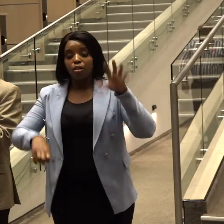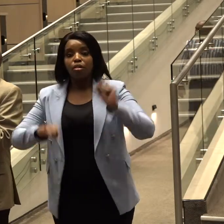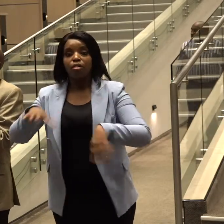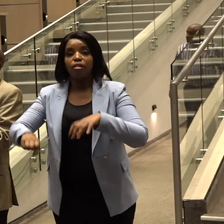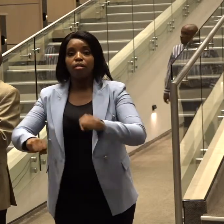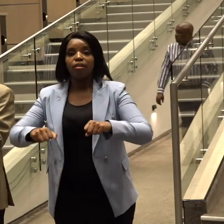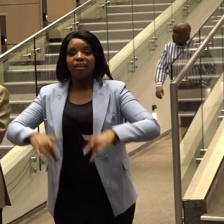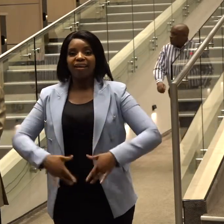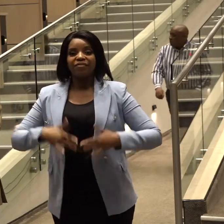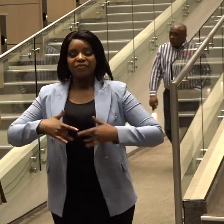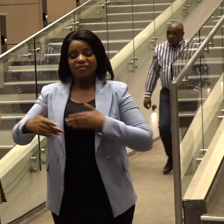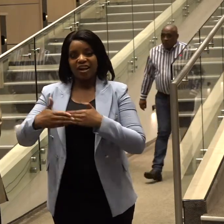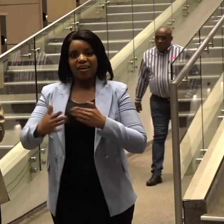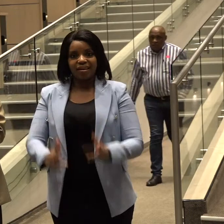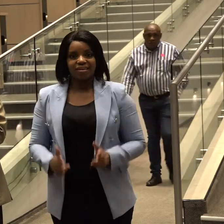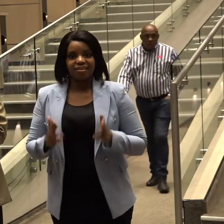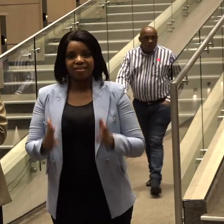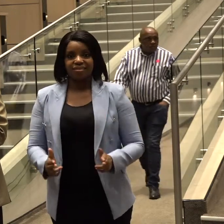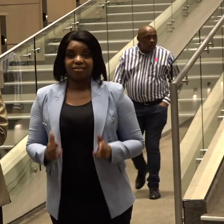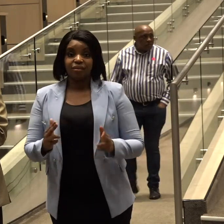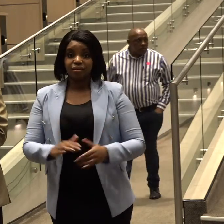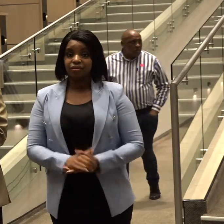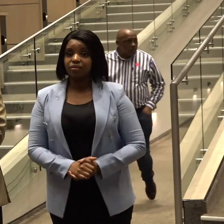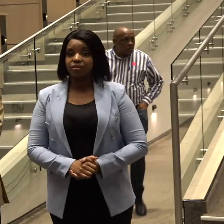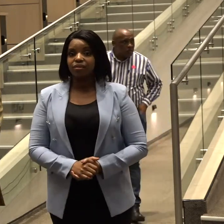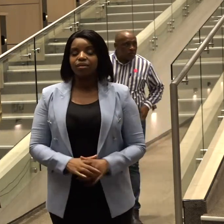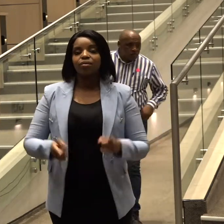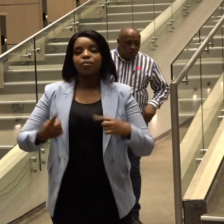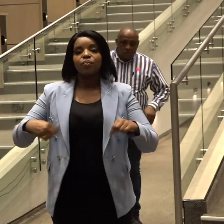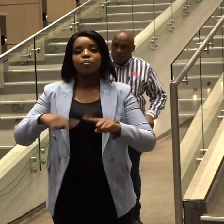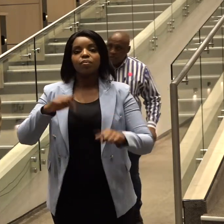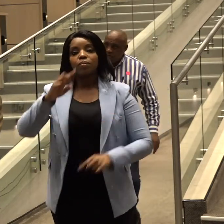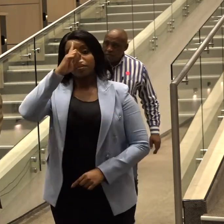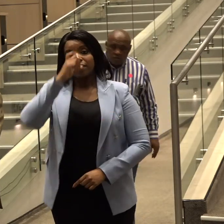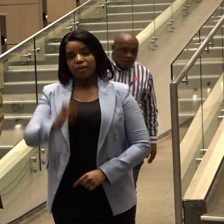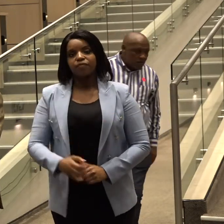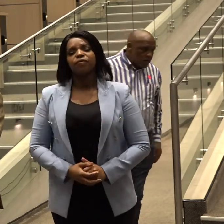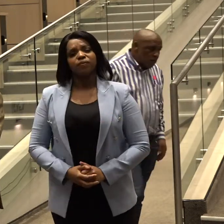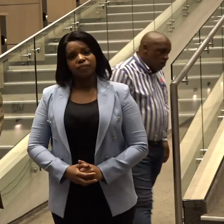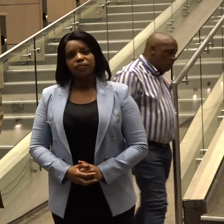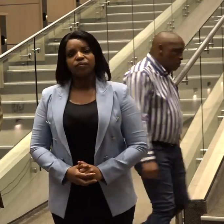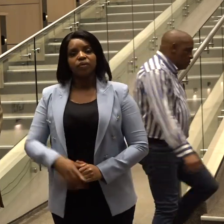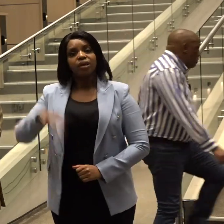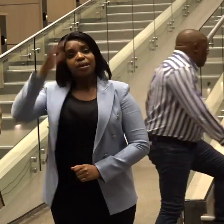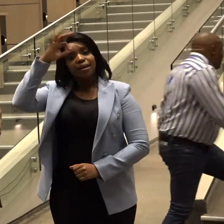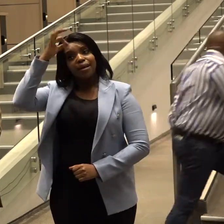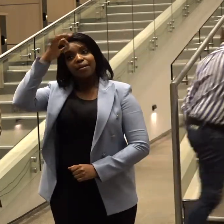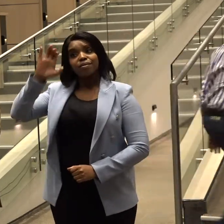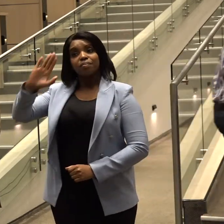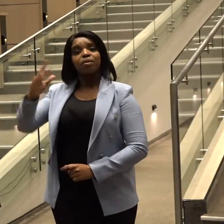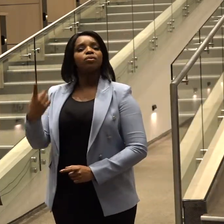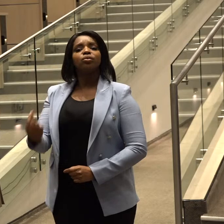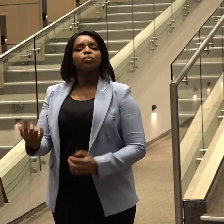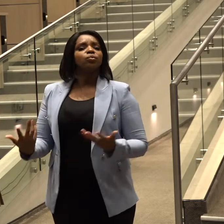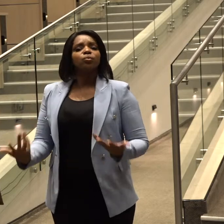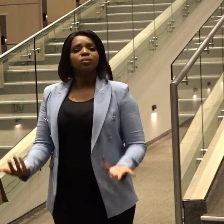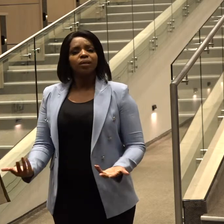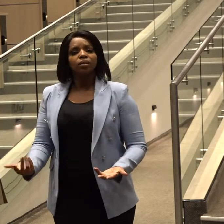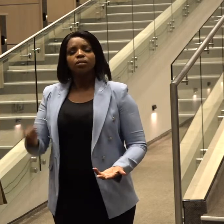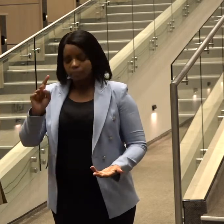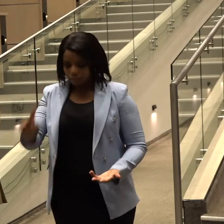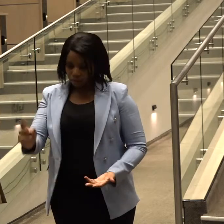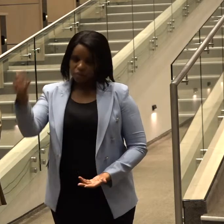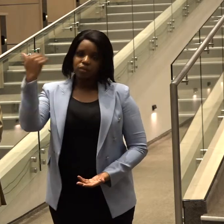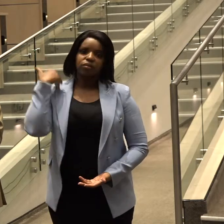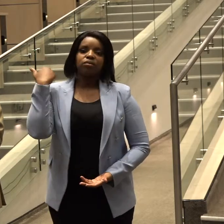and we believe that whatever the government is doing they must consult us about us